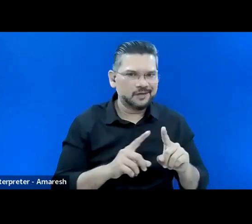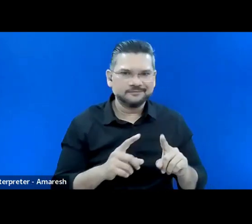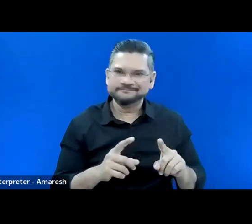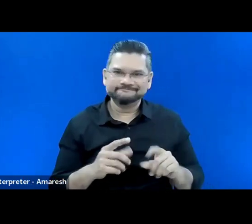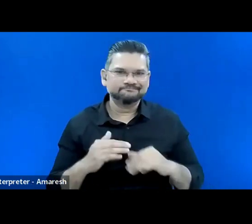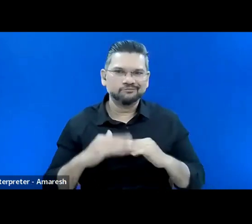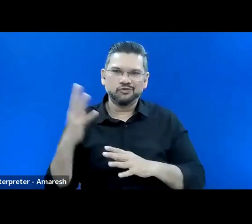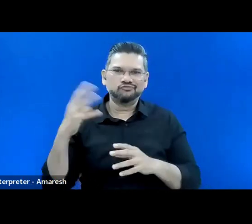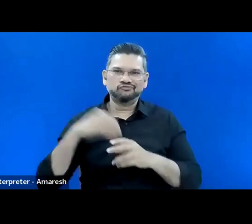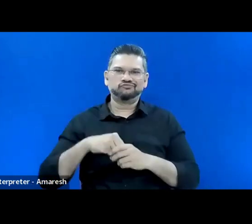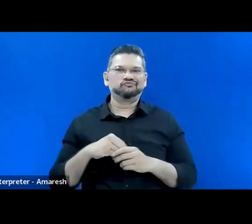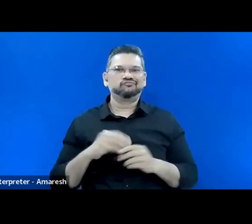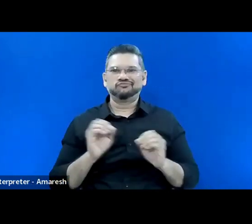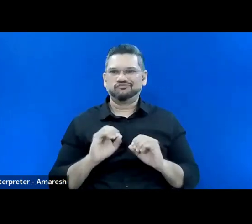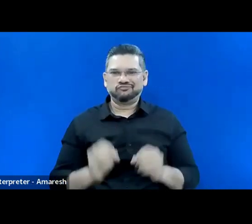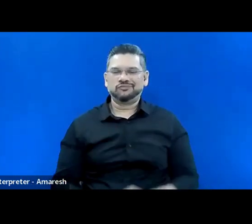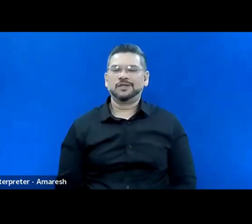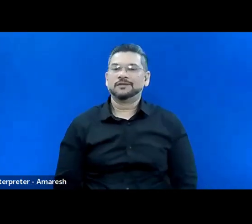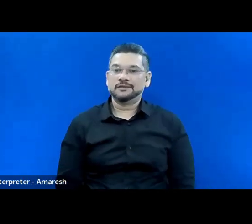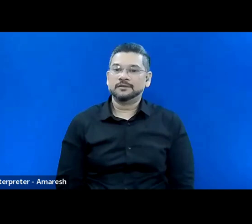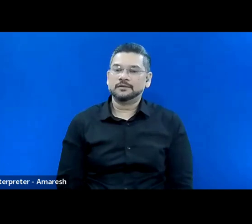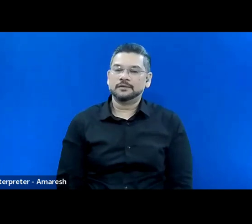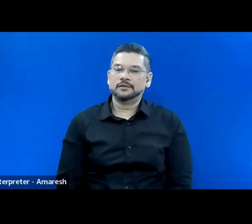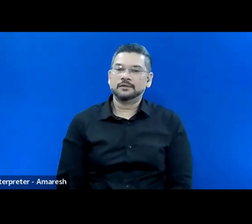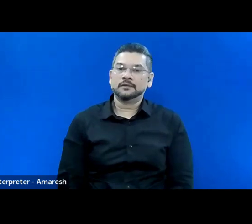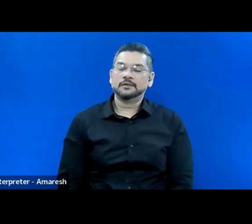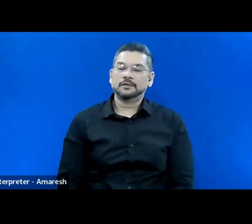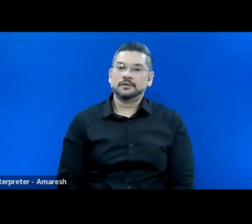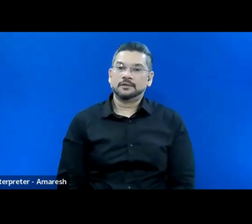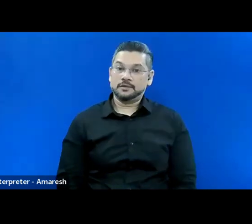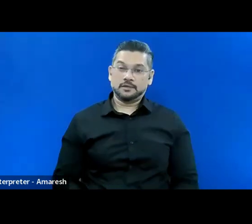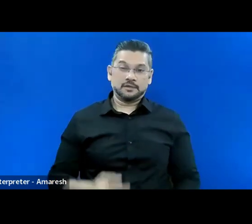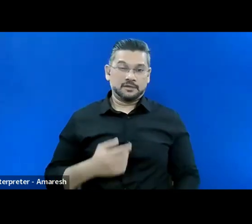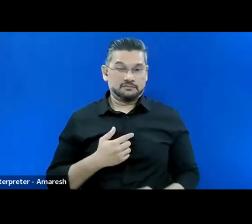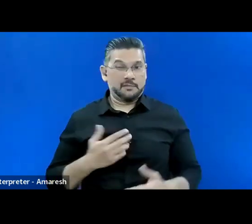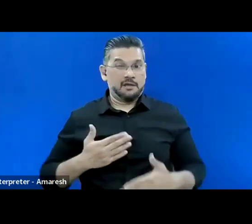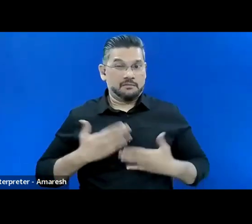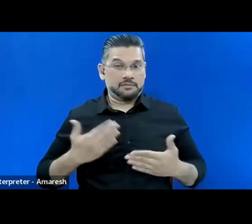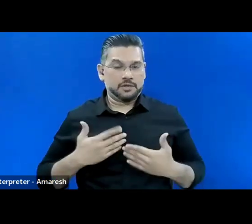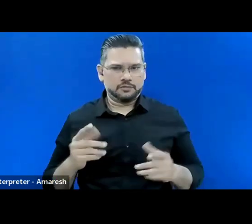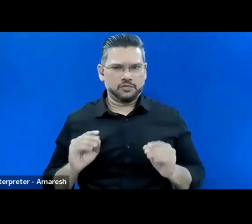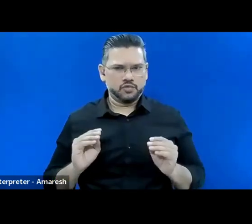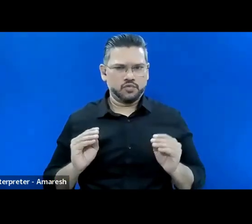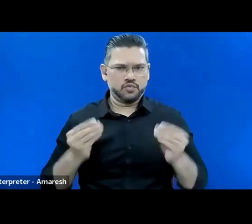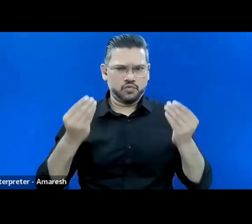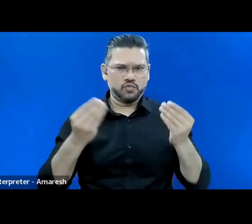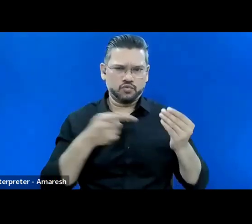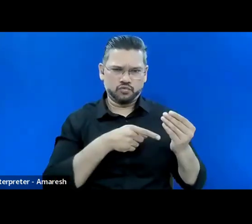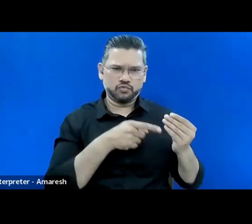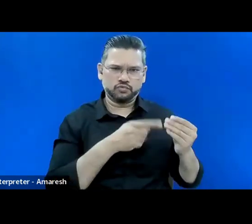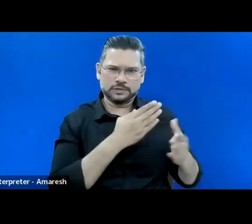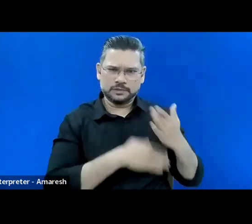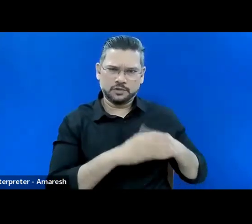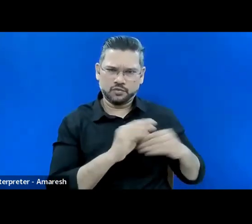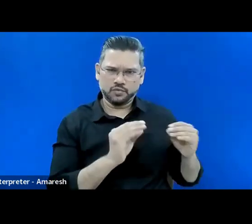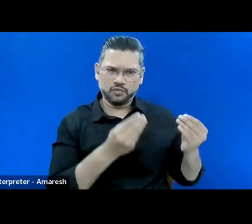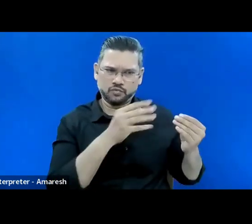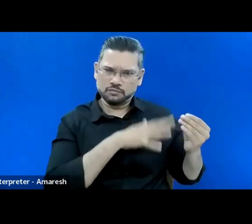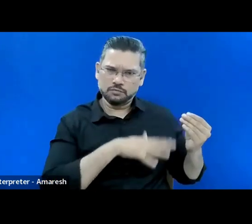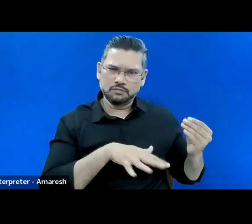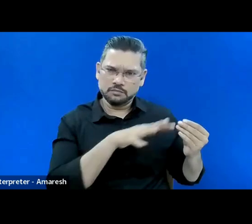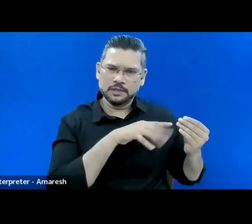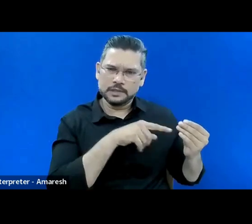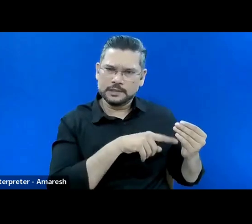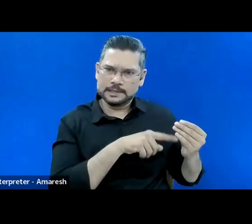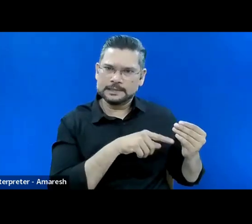We are very happy that in our work on youth with disabilities who are also underrepresented in the disability